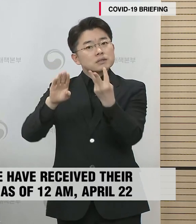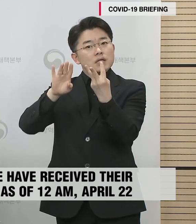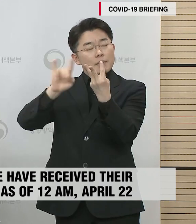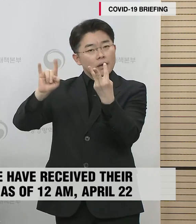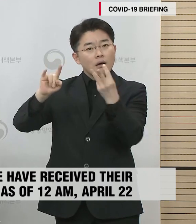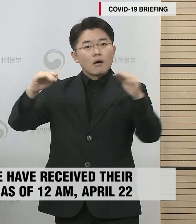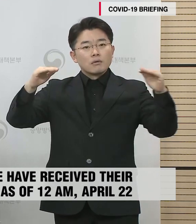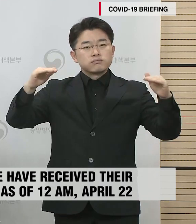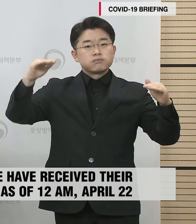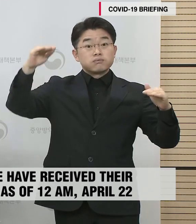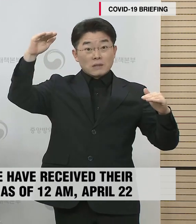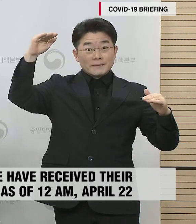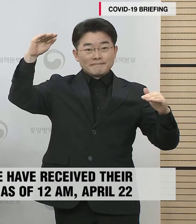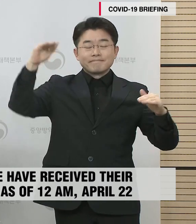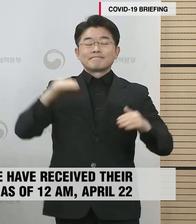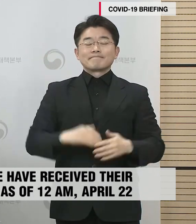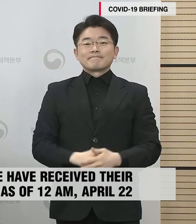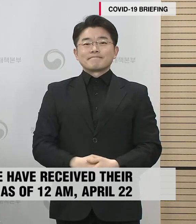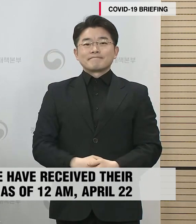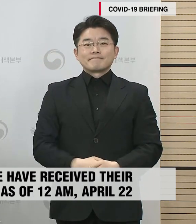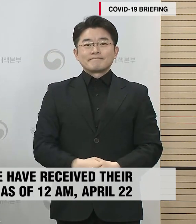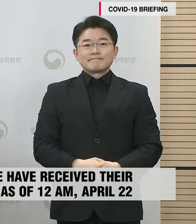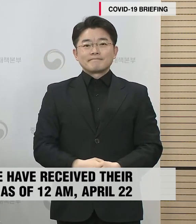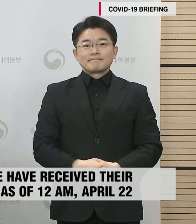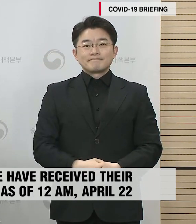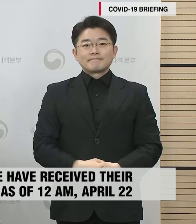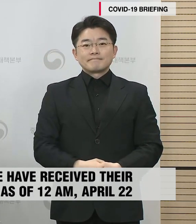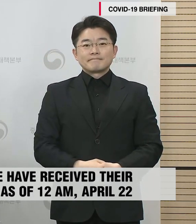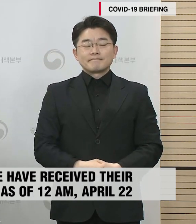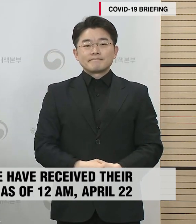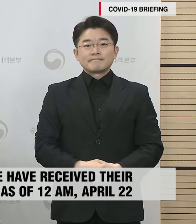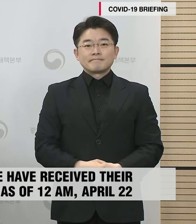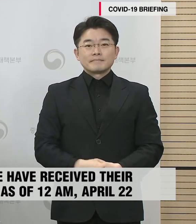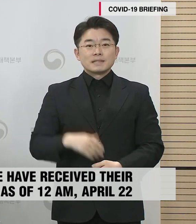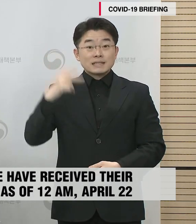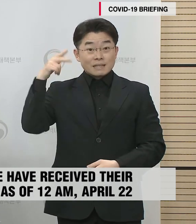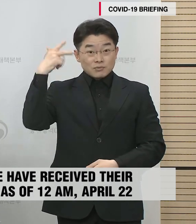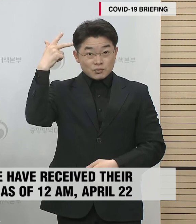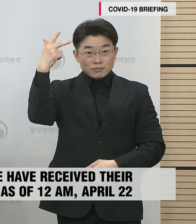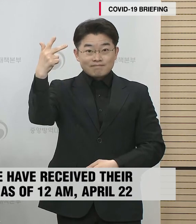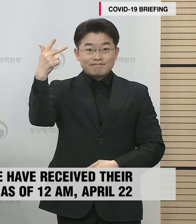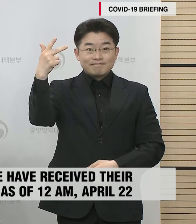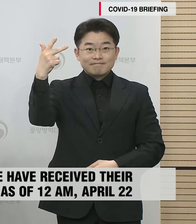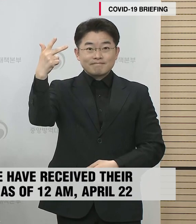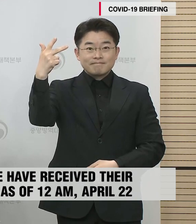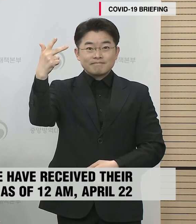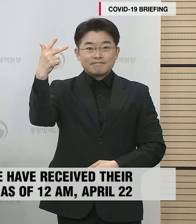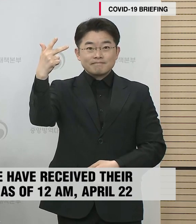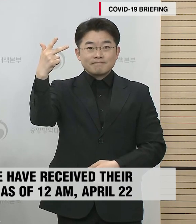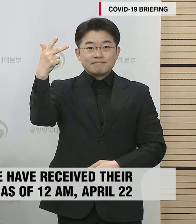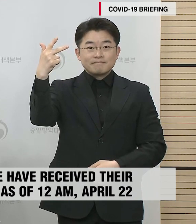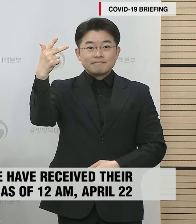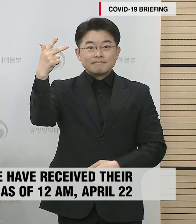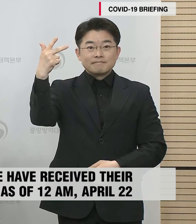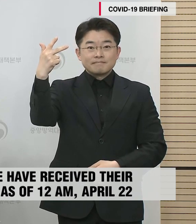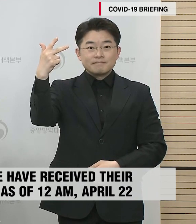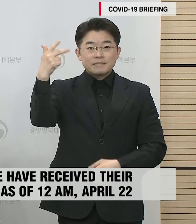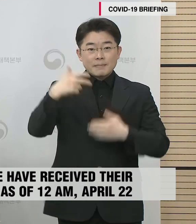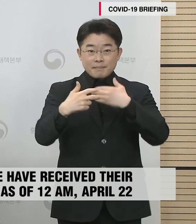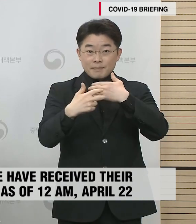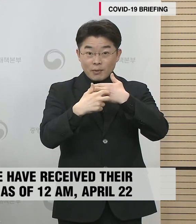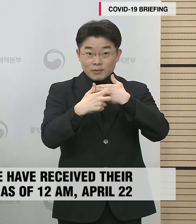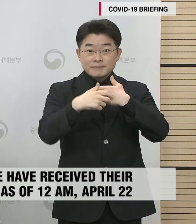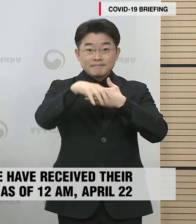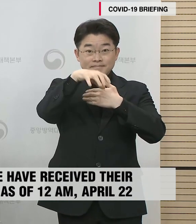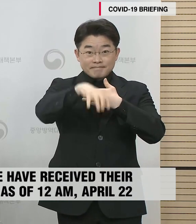early April, which is a jump by threefold when we had our daily recipients hovering around 46,000.